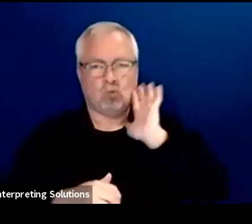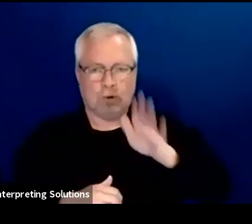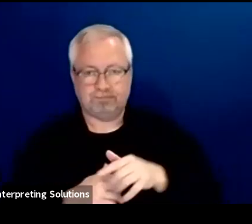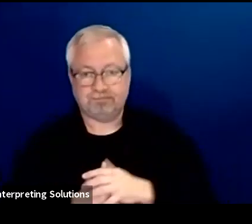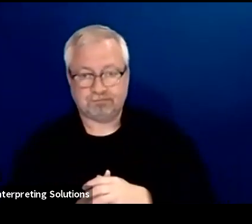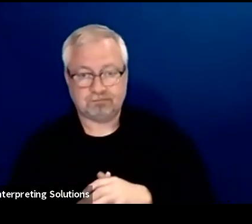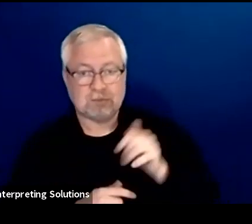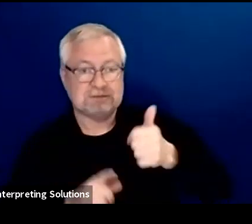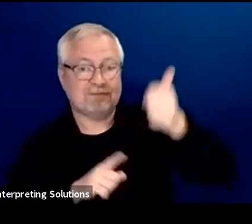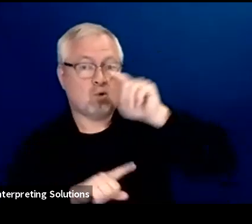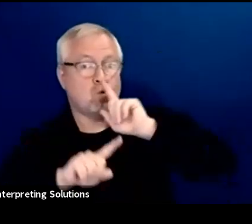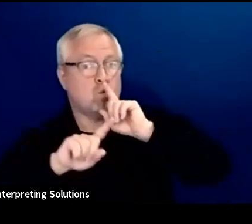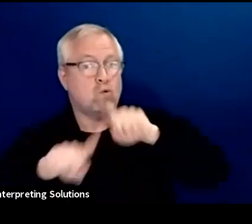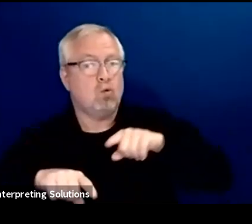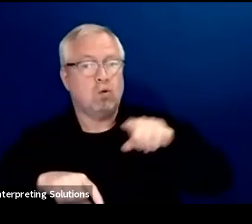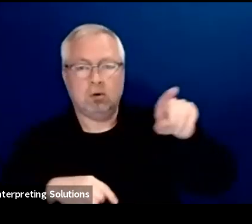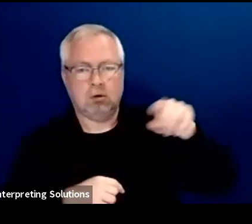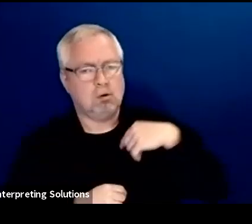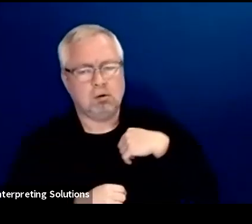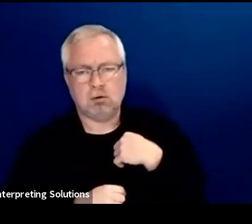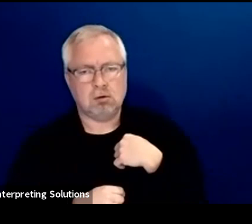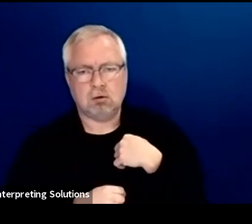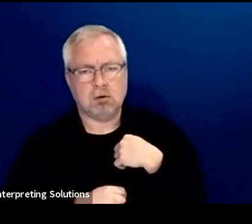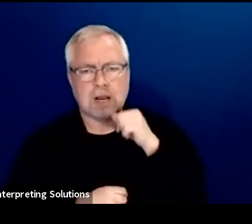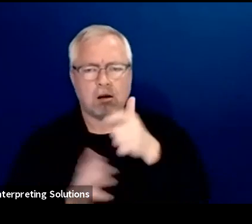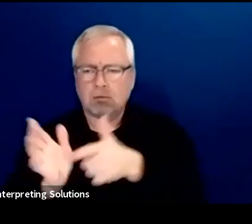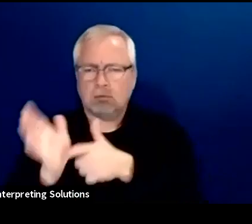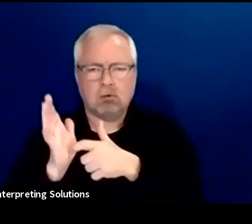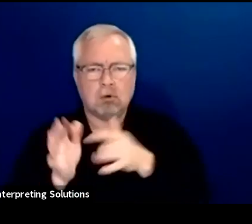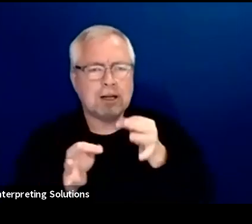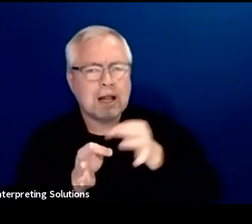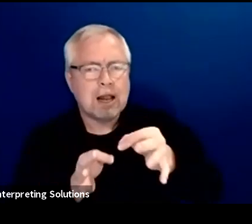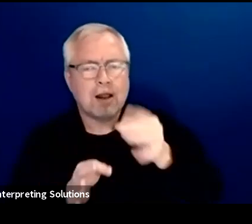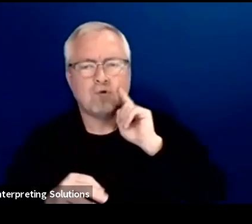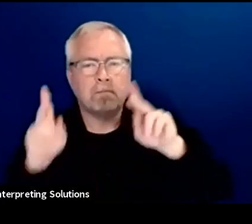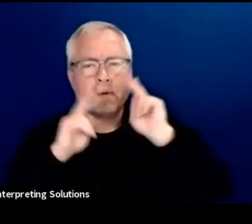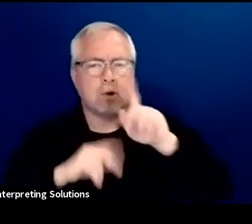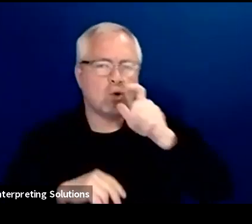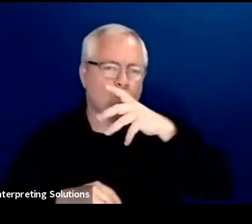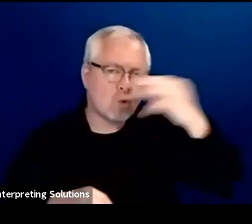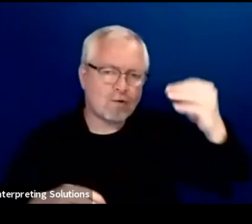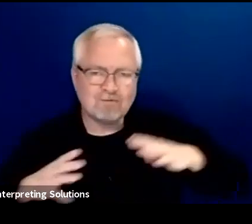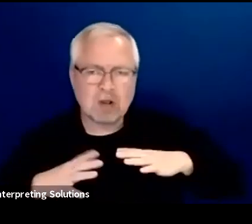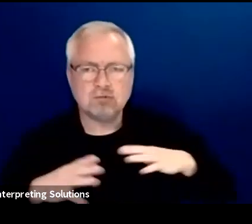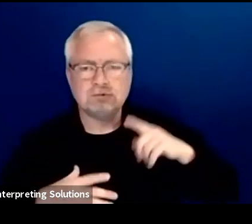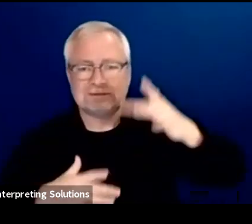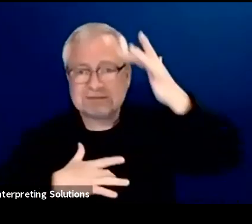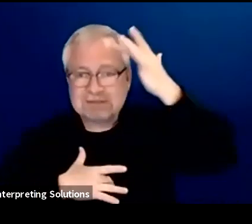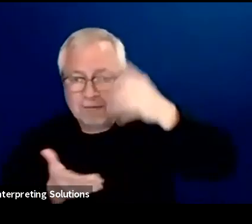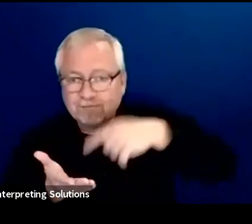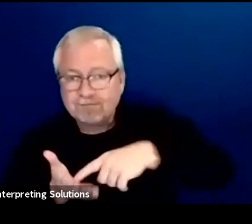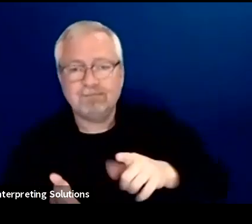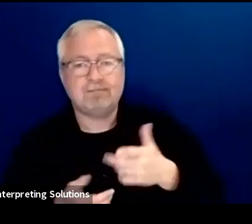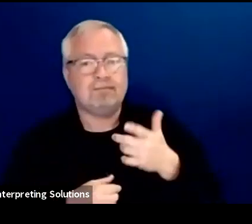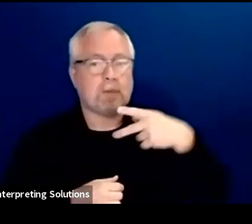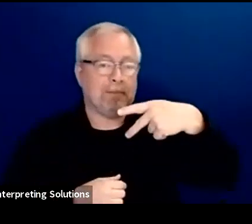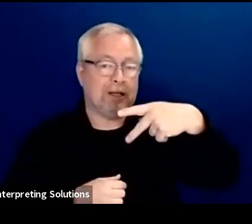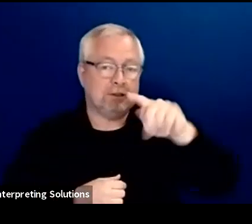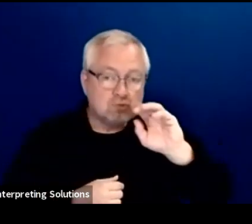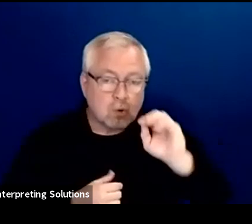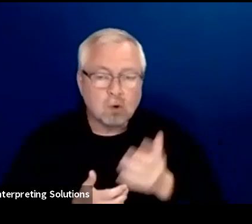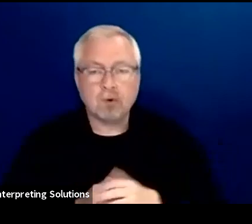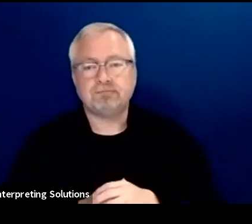delay benefits for people who are taking vacation, sick pay, or personal time off when they apply for unemployment insurance. And this is